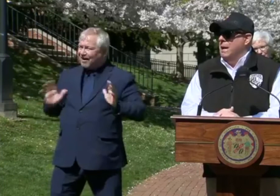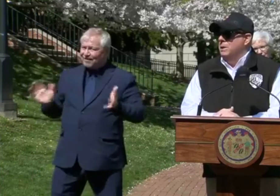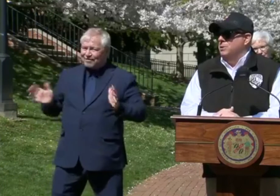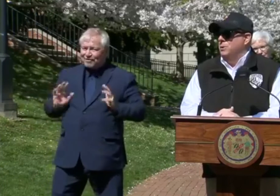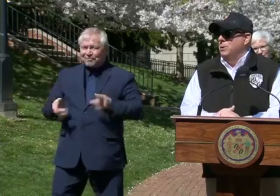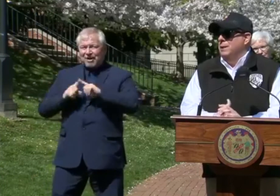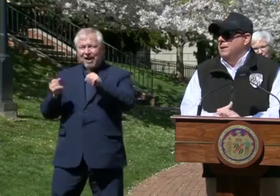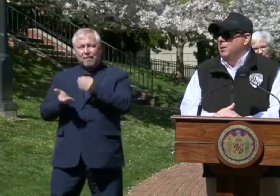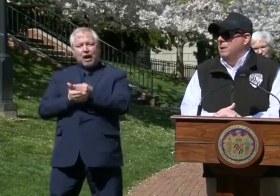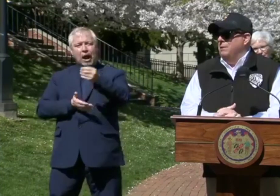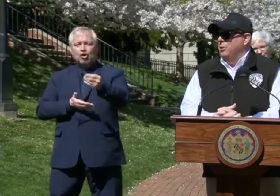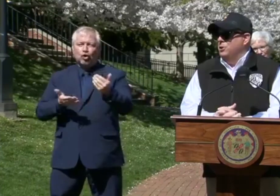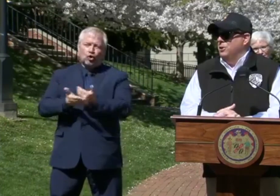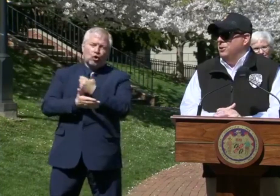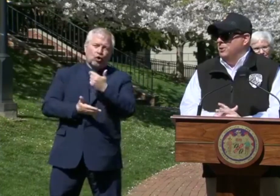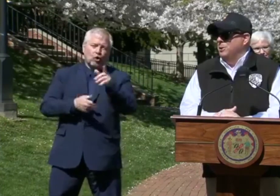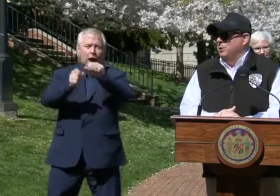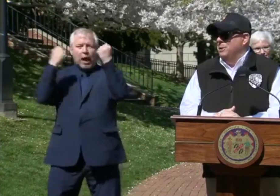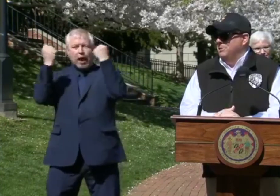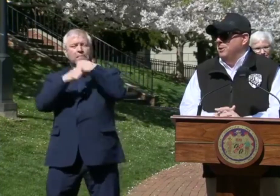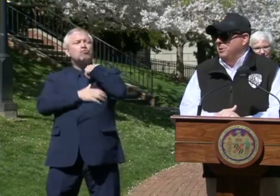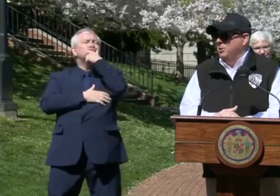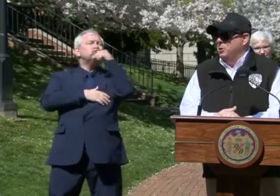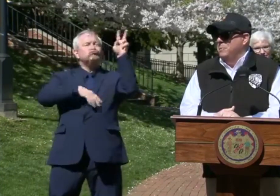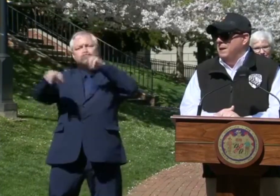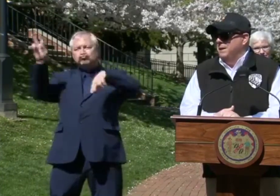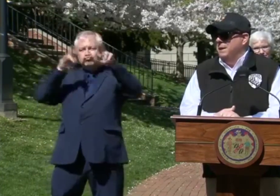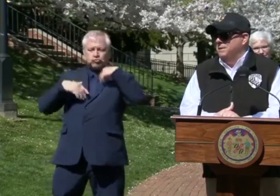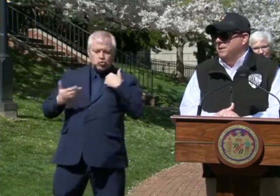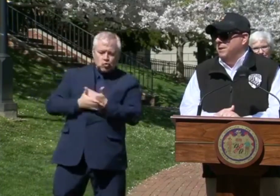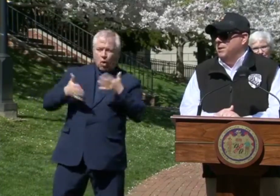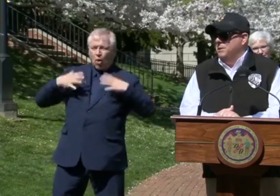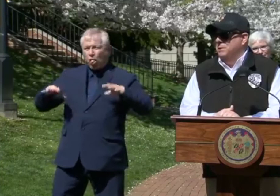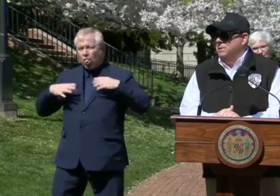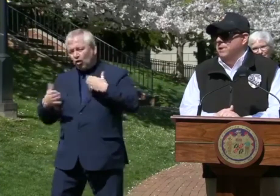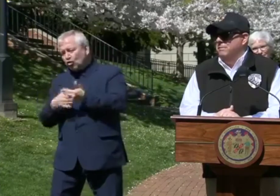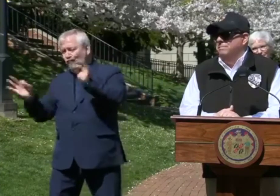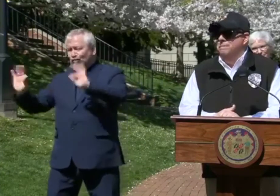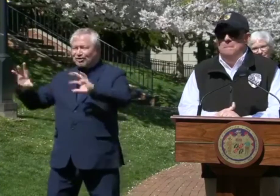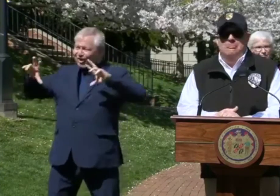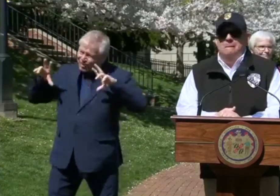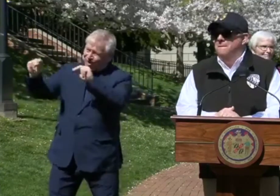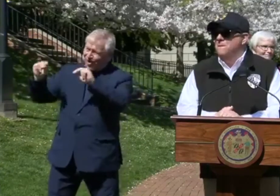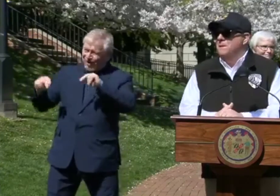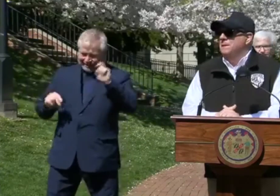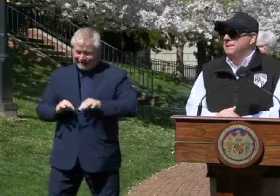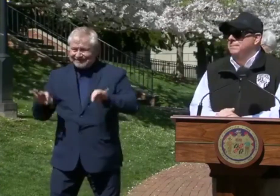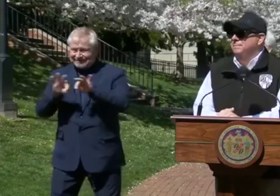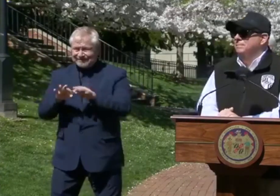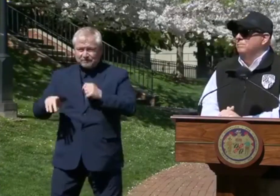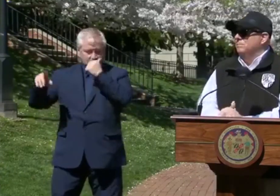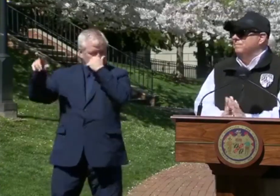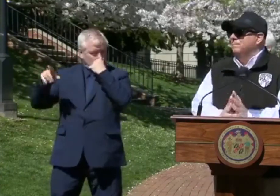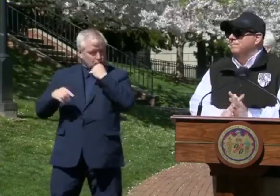or cabinets or, you know, buying furniture or clothing. You know, you should be buying the necessary things you need to survive. And one more thing.